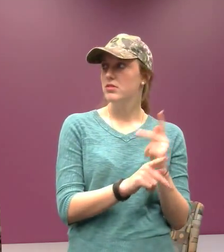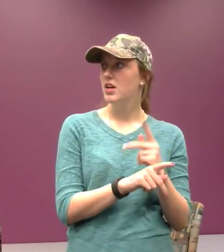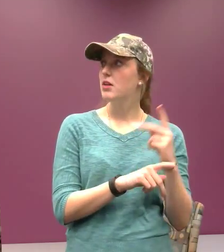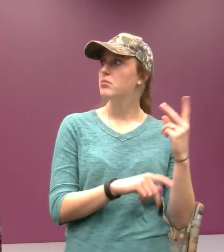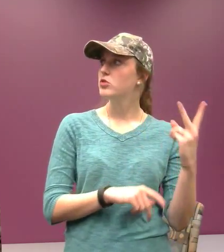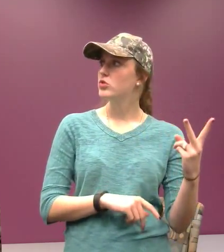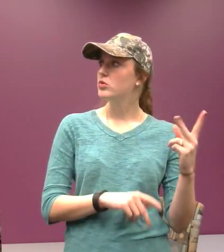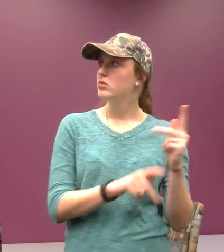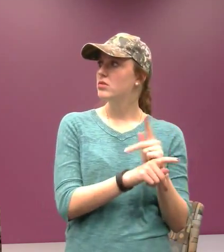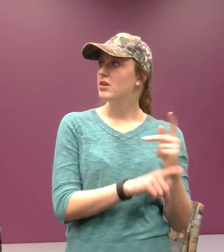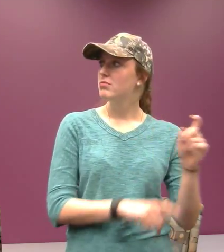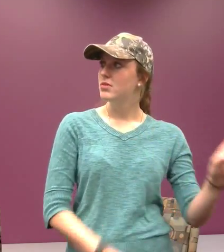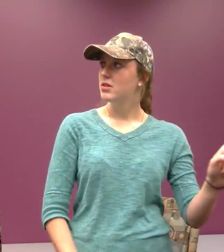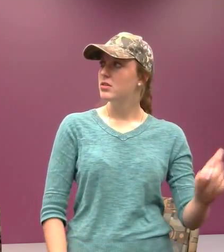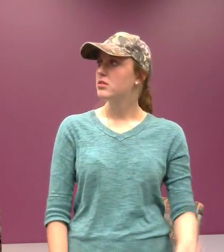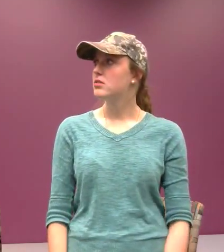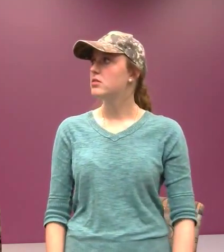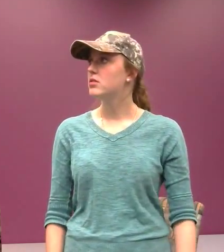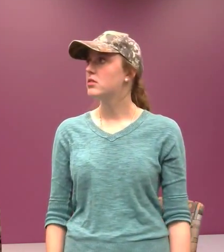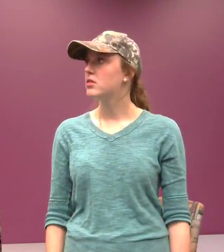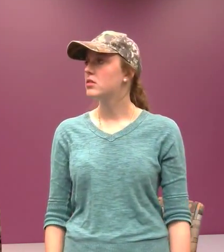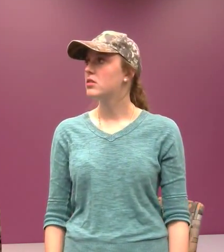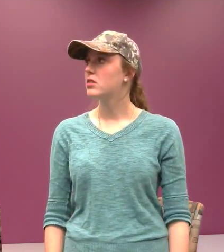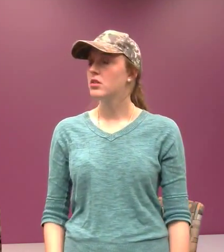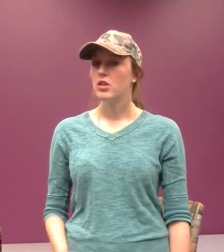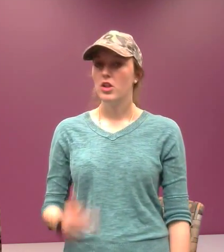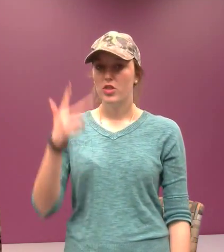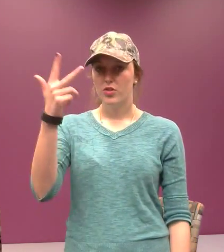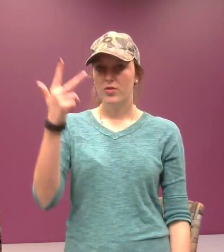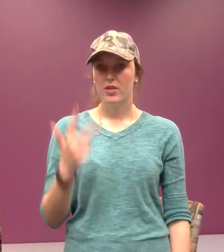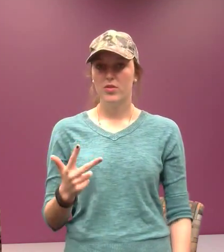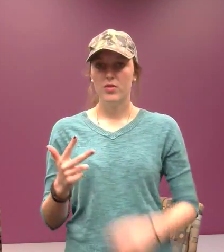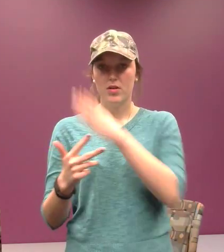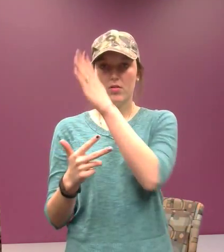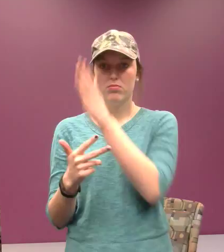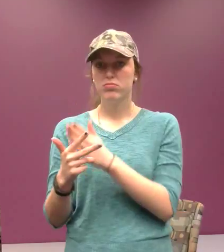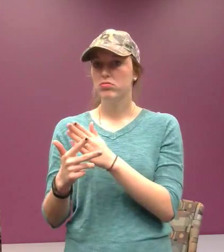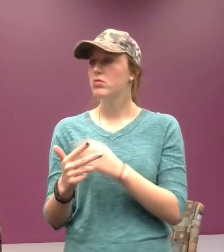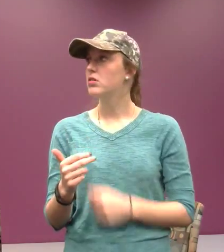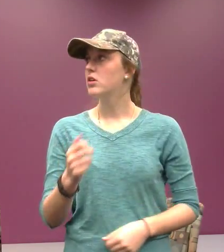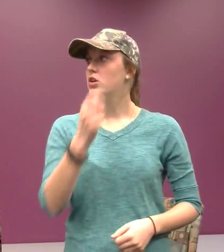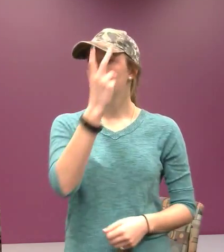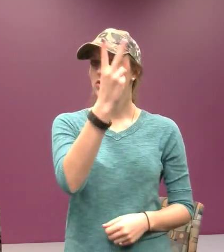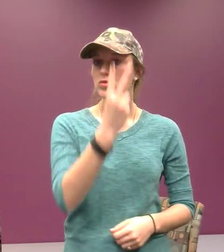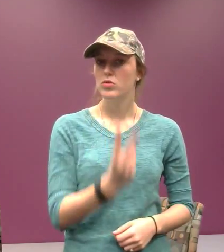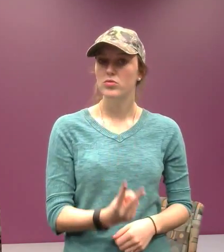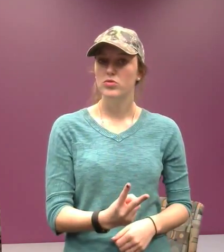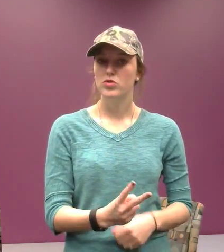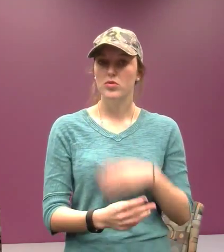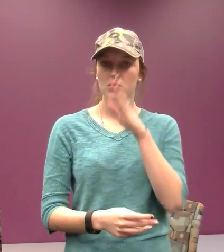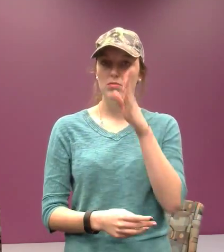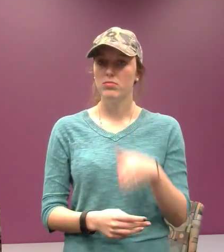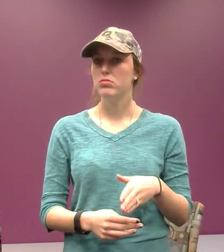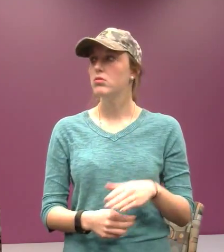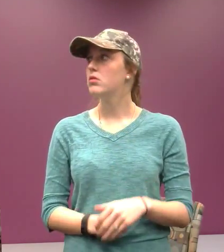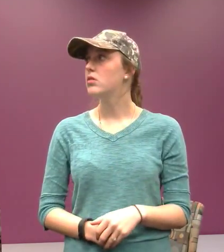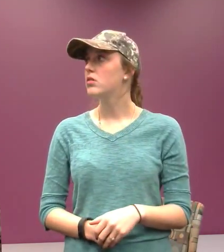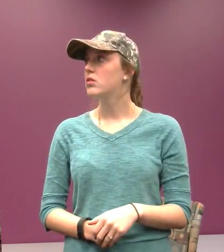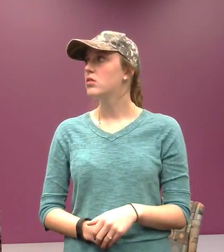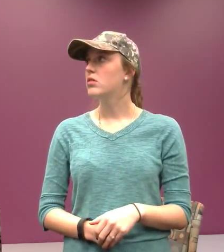now, what's the same? 3 with 3, 2 with 2. Oh, again, 2